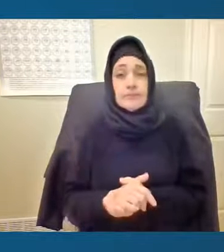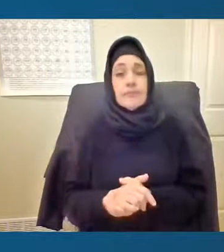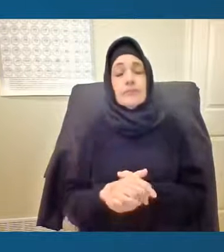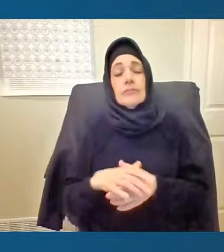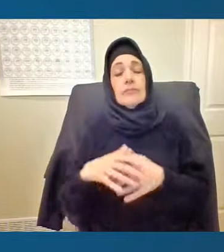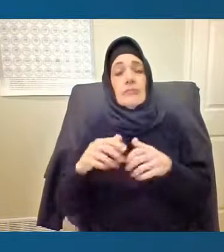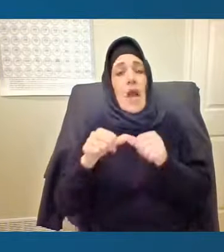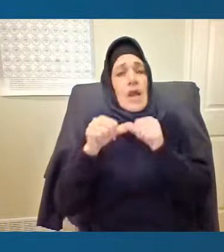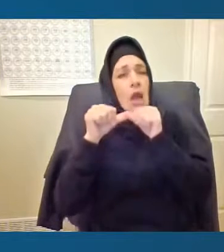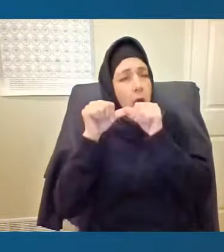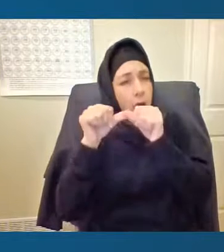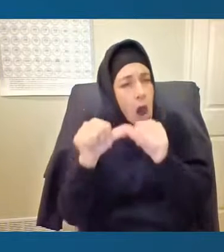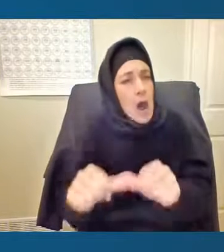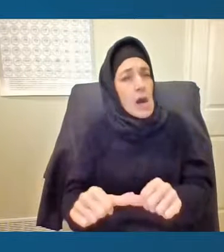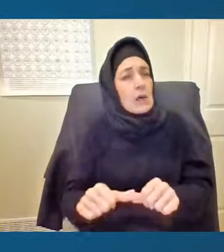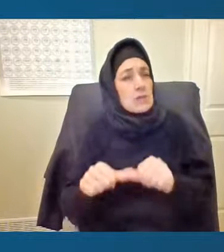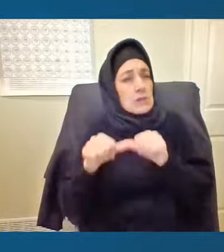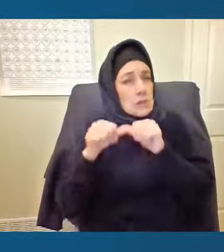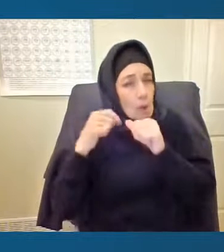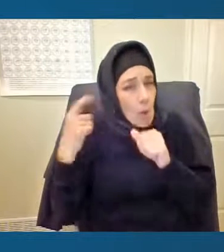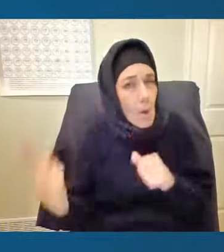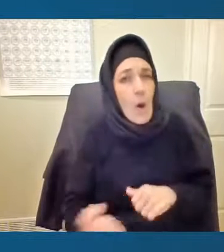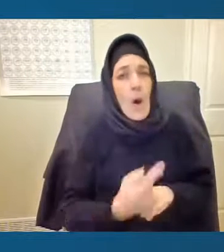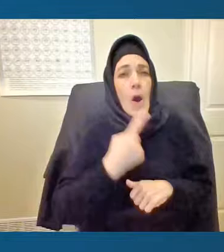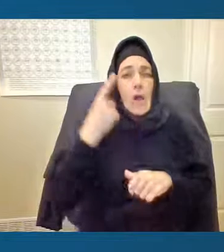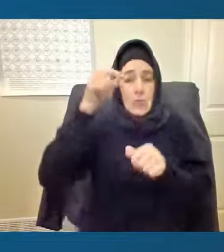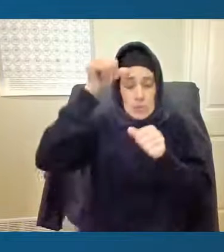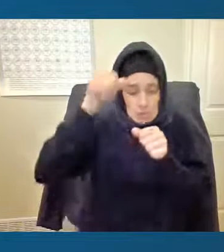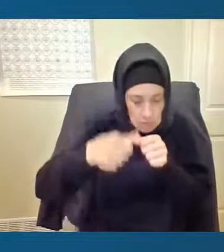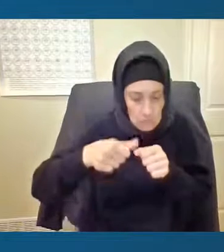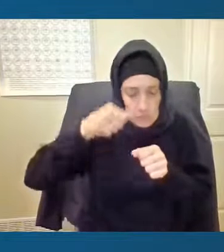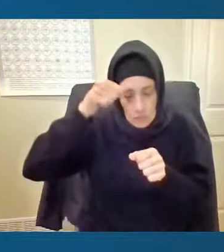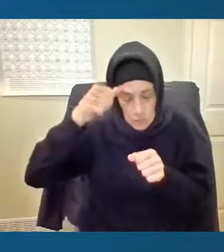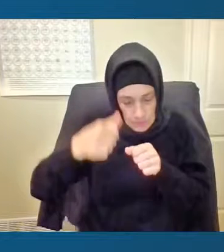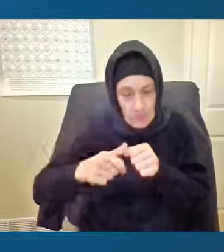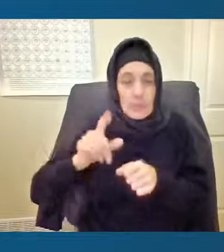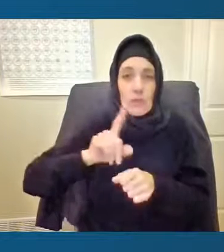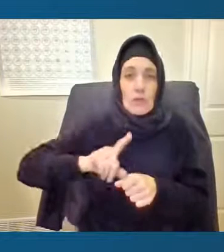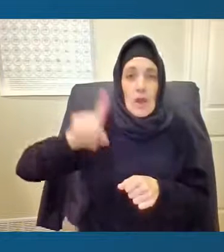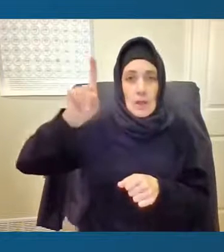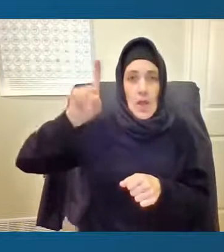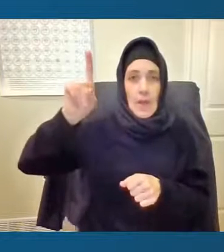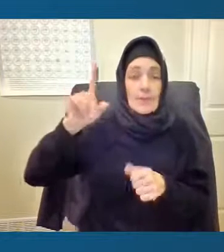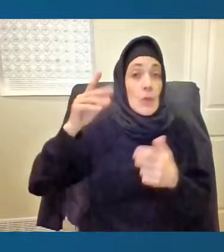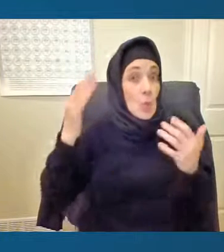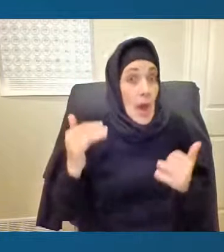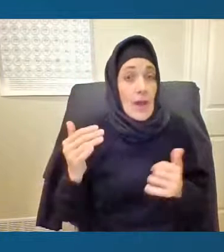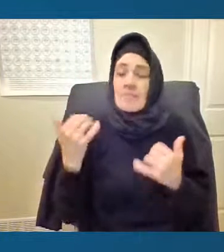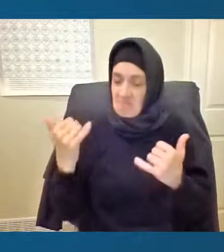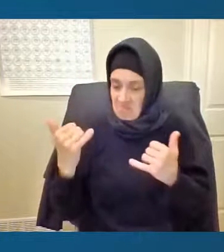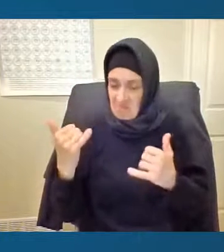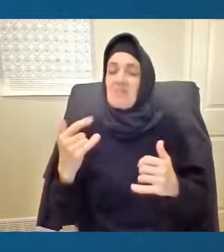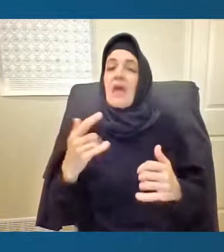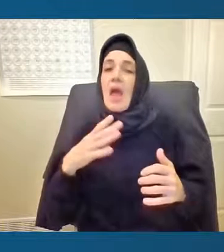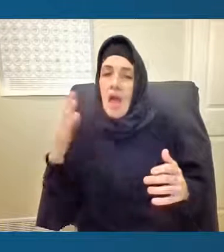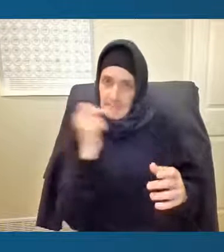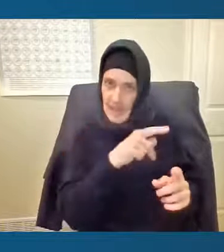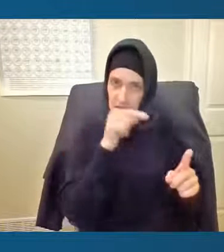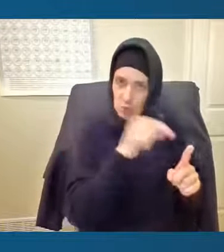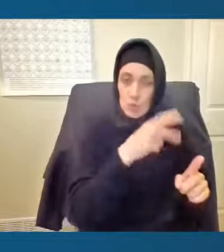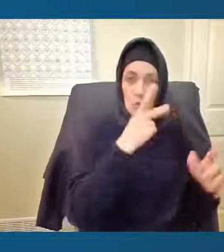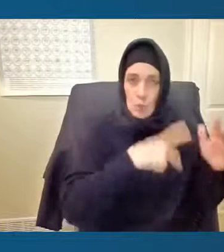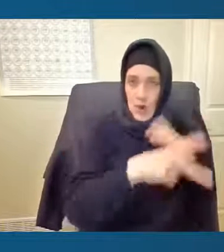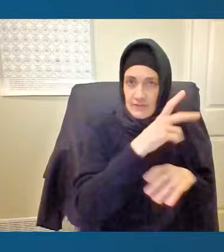remain in the state of dhikr of Allah. Why is he saying this? Let's go back to the Prophet sallallahu alaihi wasallam. When